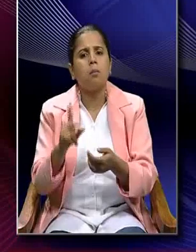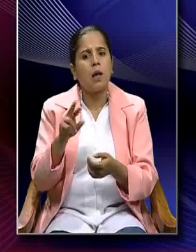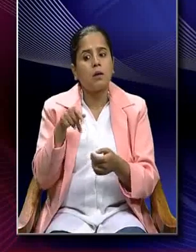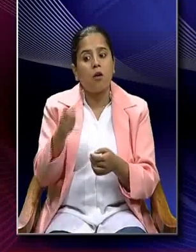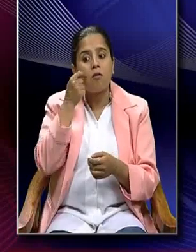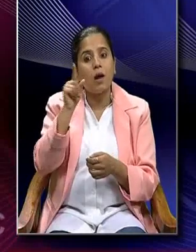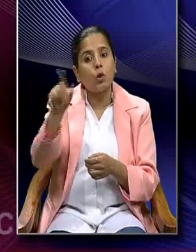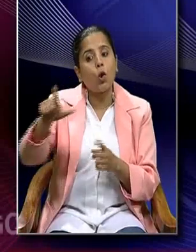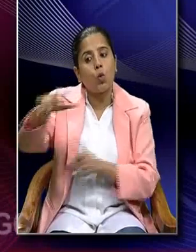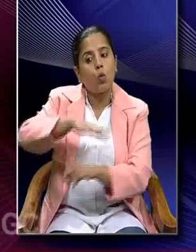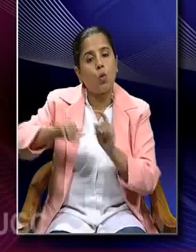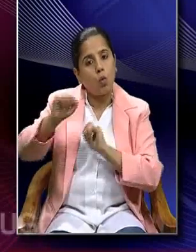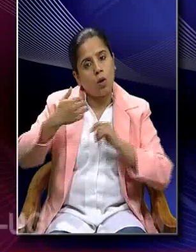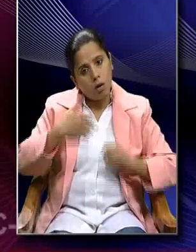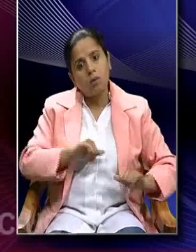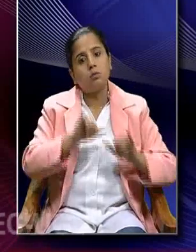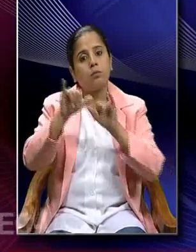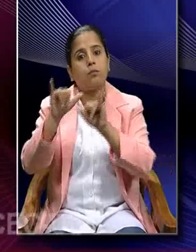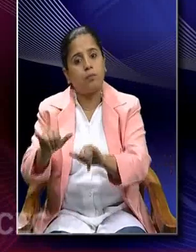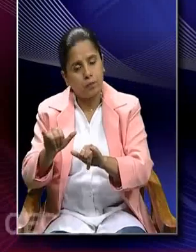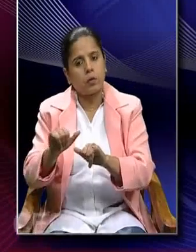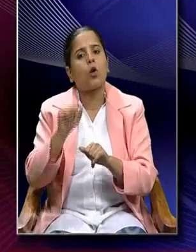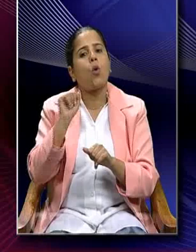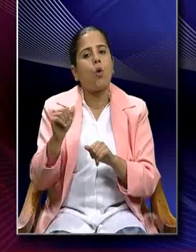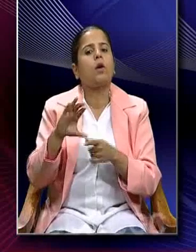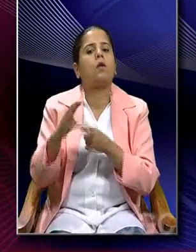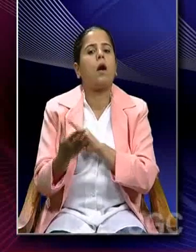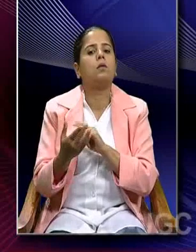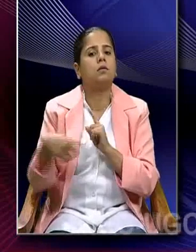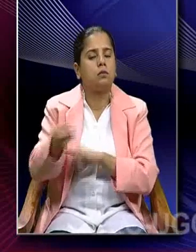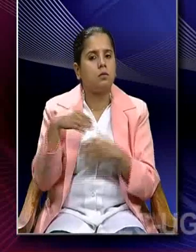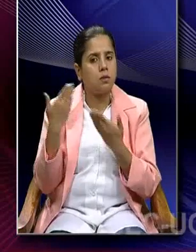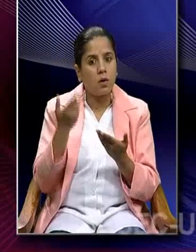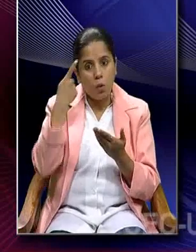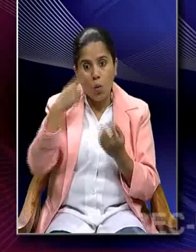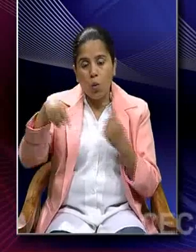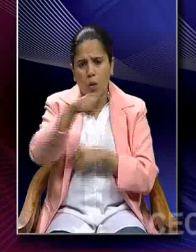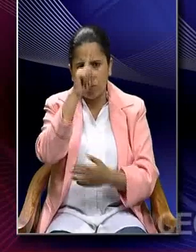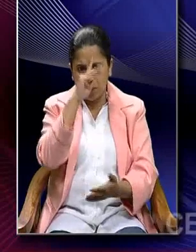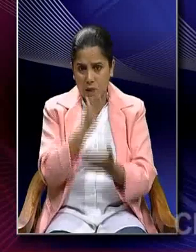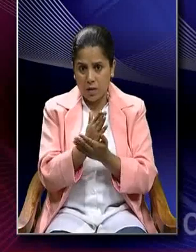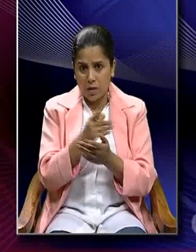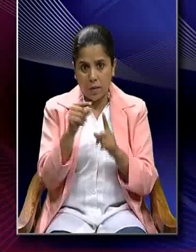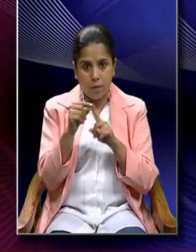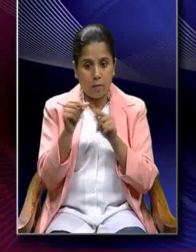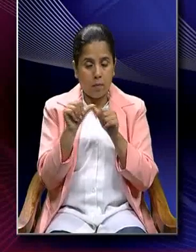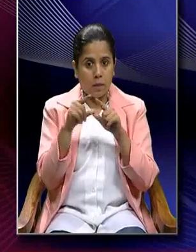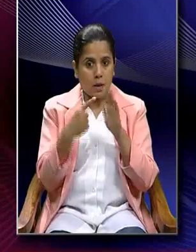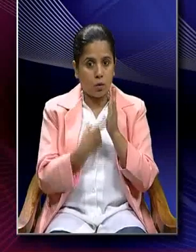is patrilocal in patrilineal culture. Those of us who belong to a